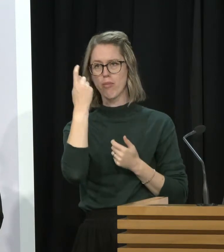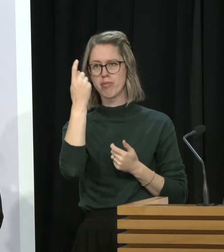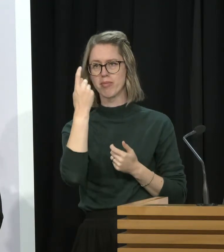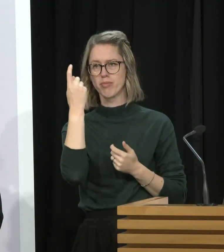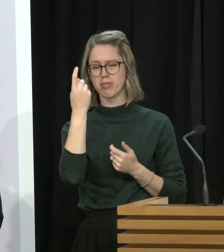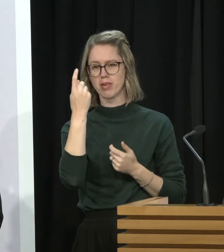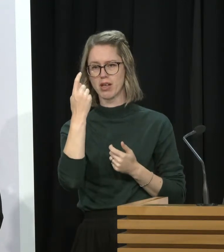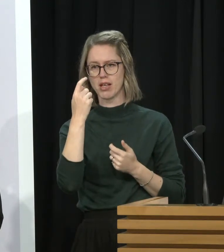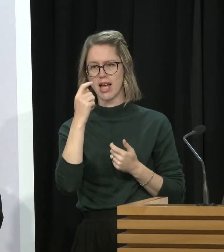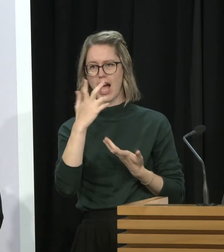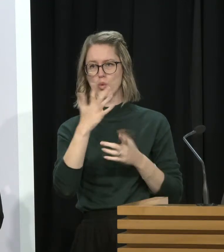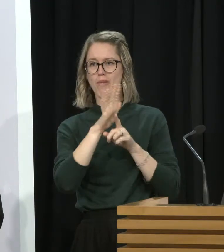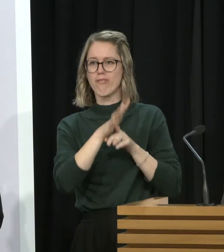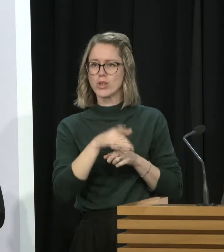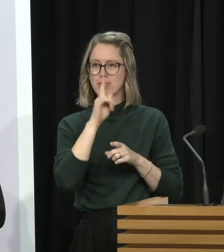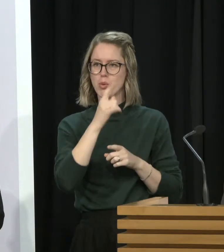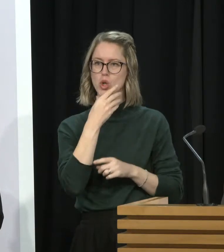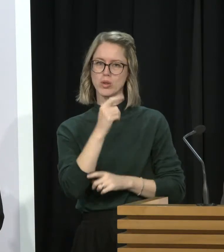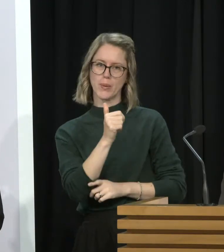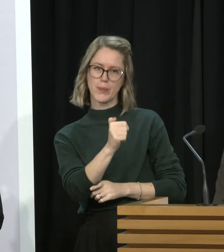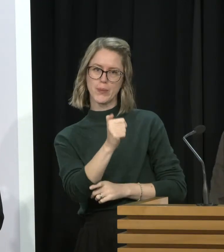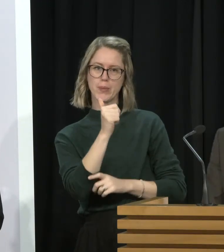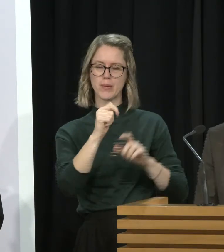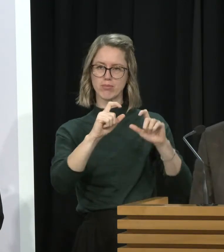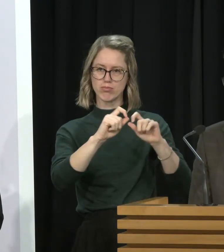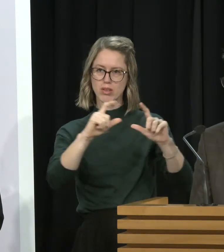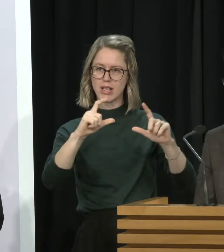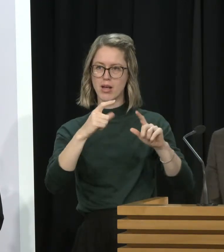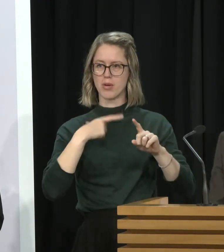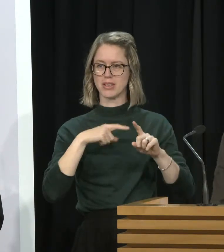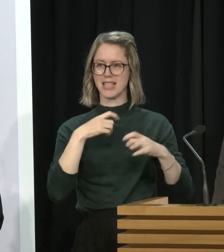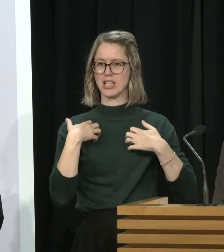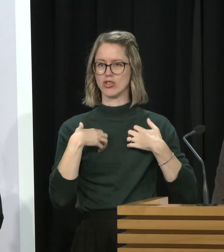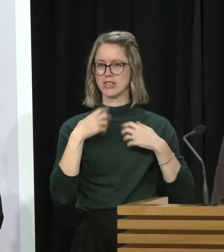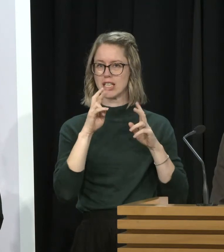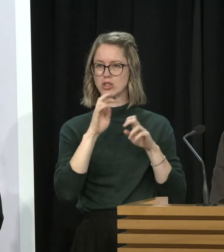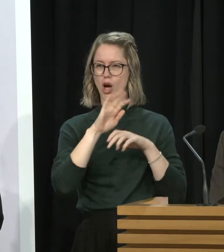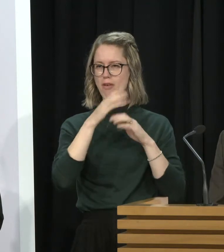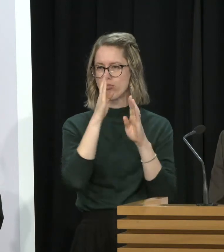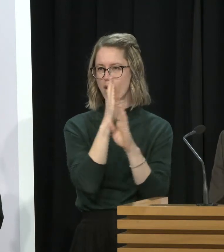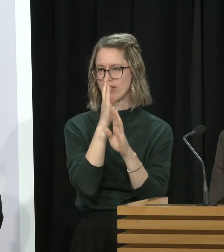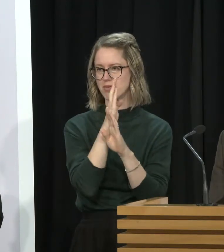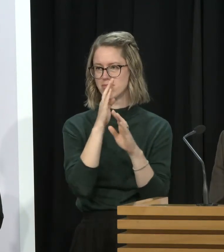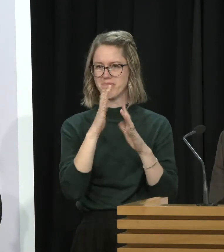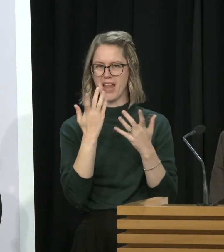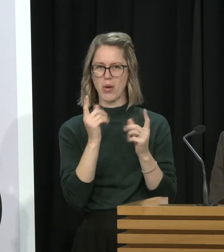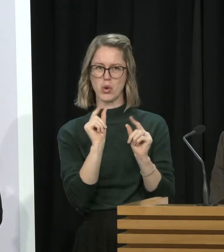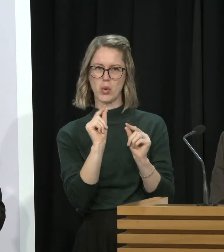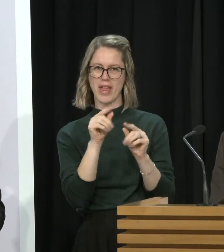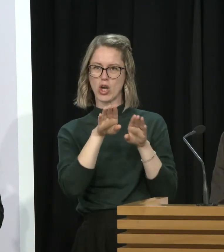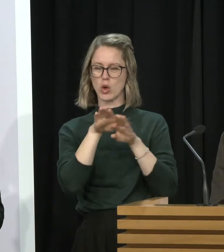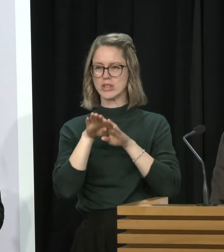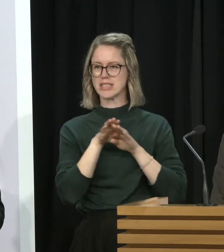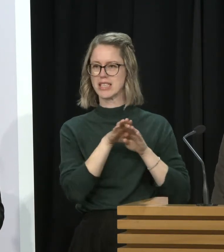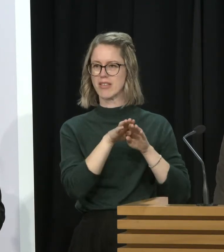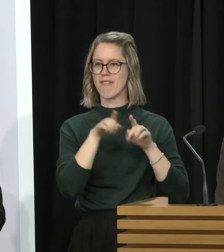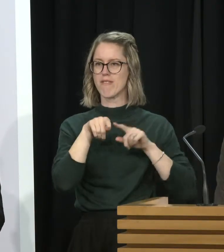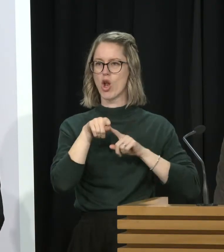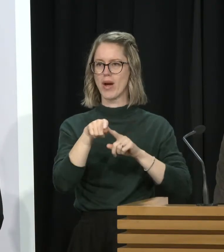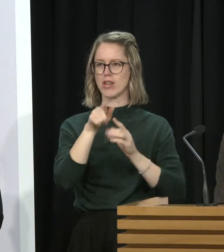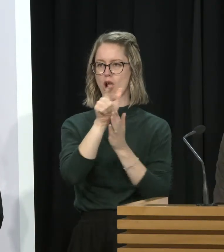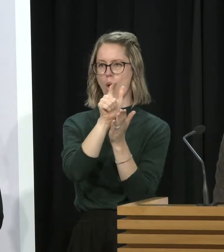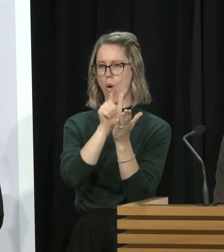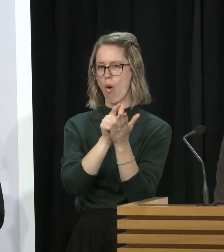was compliance and enforcement, because it raises some interesting issues around privacy and around how you do that consistent with the legal